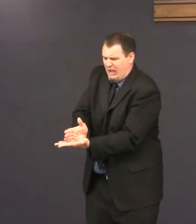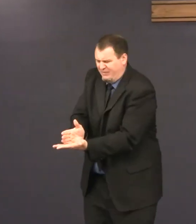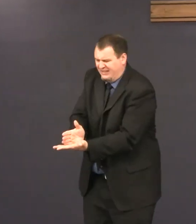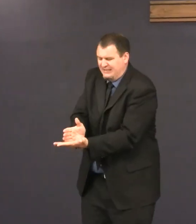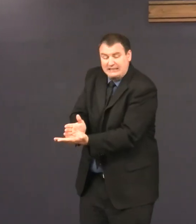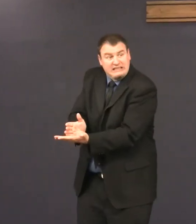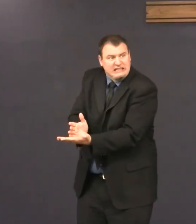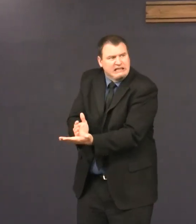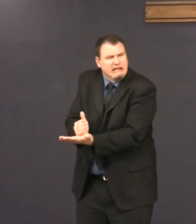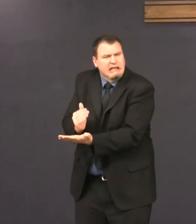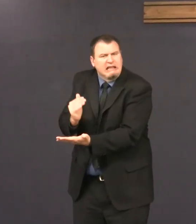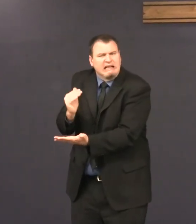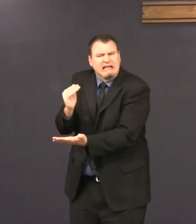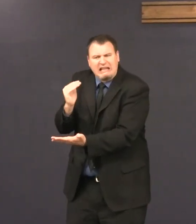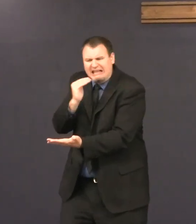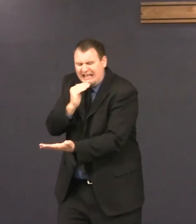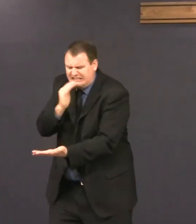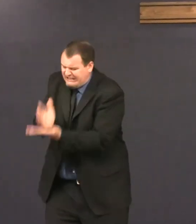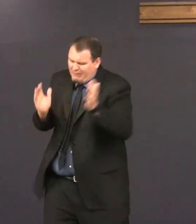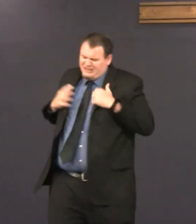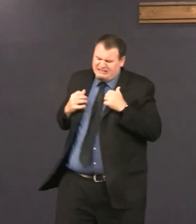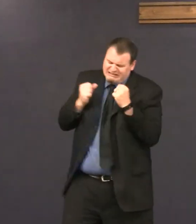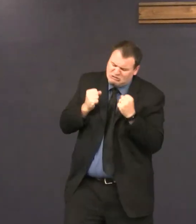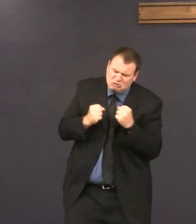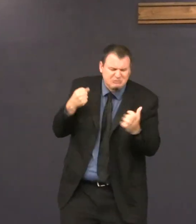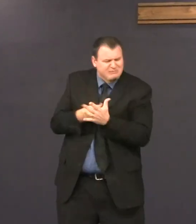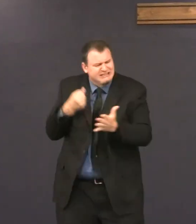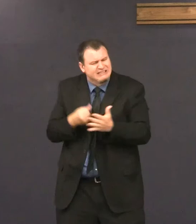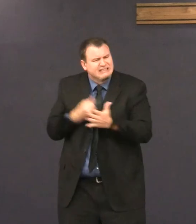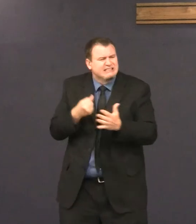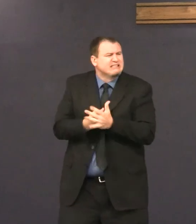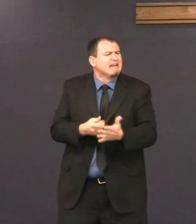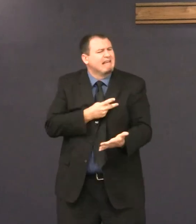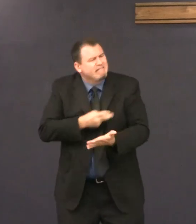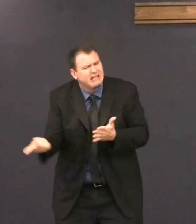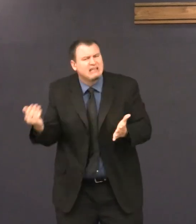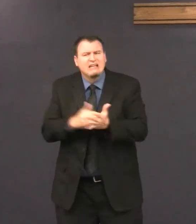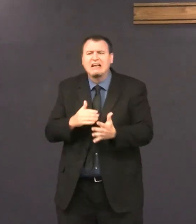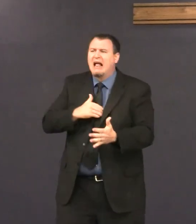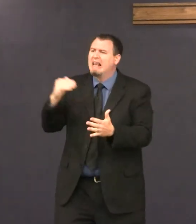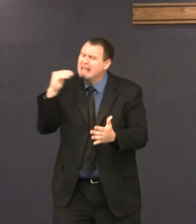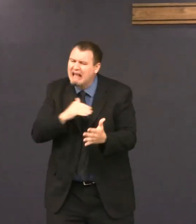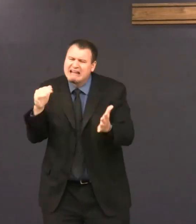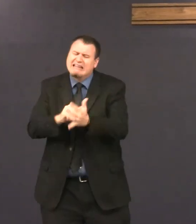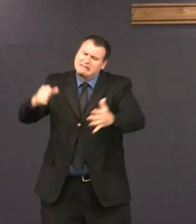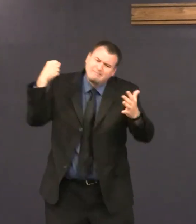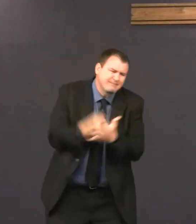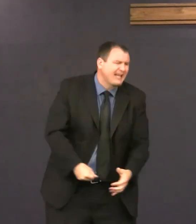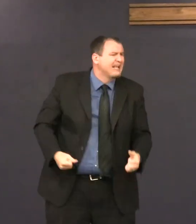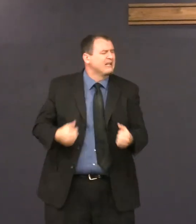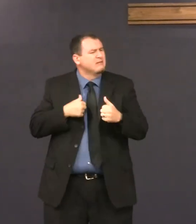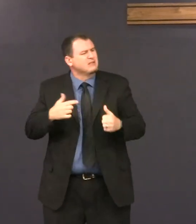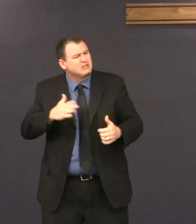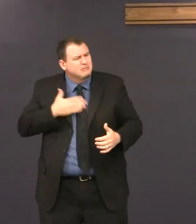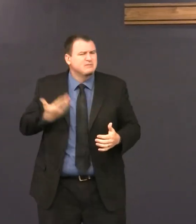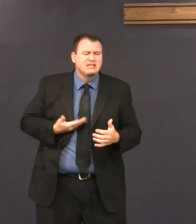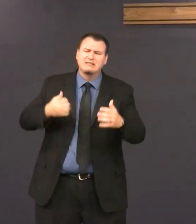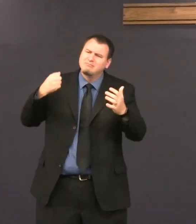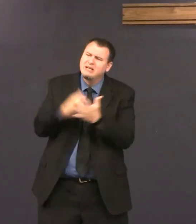If I'm saved and I stop, I have to stop lying now. Oh, I failed again, I lied again.